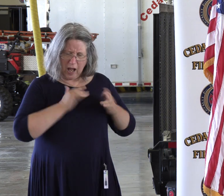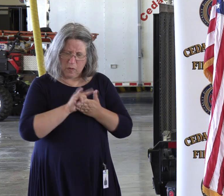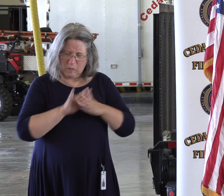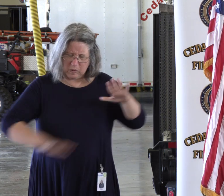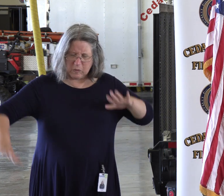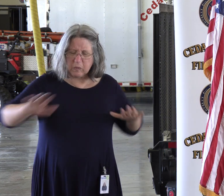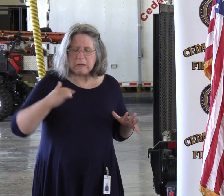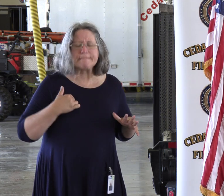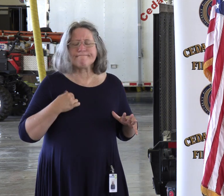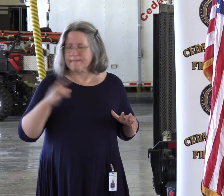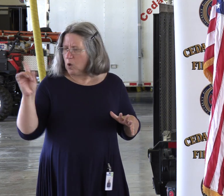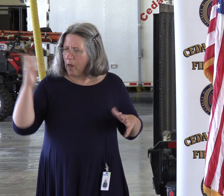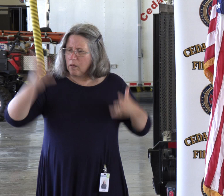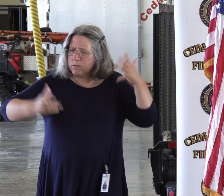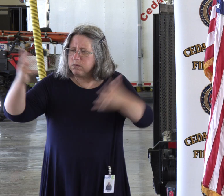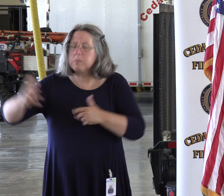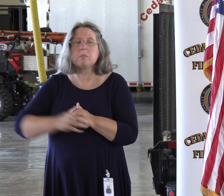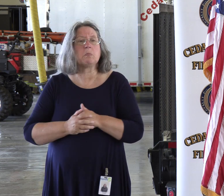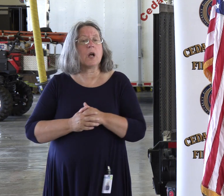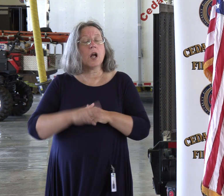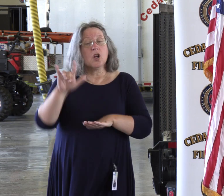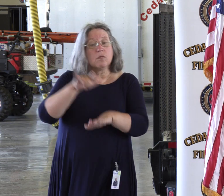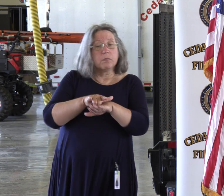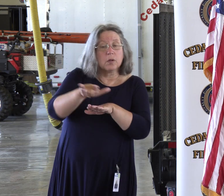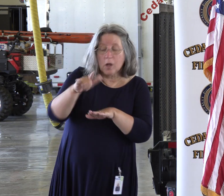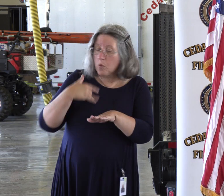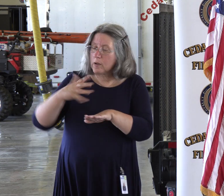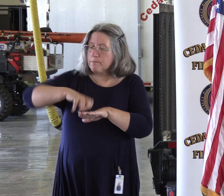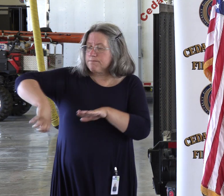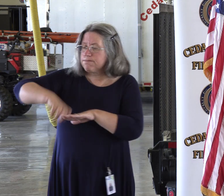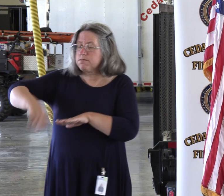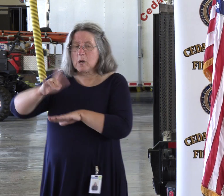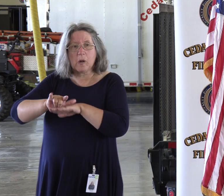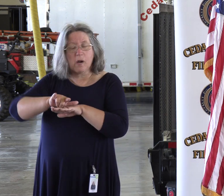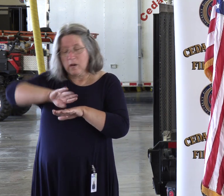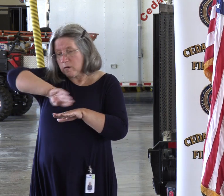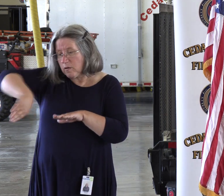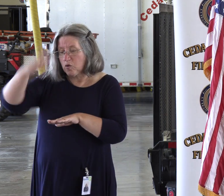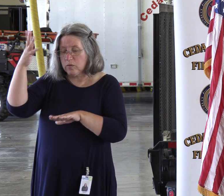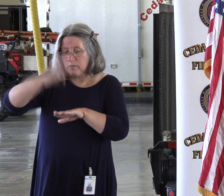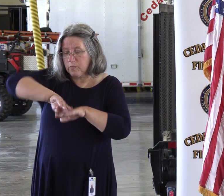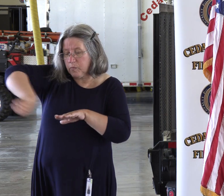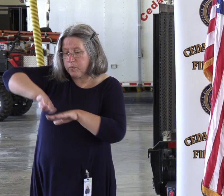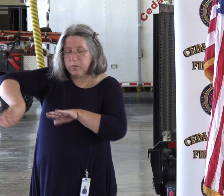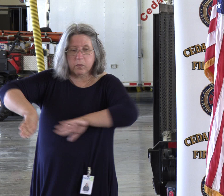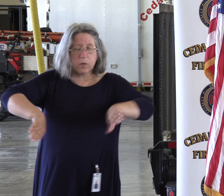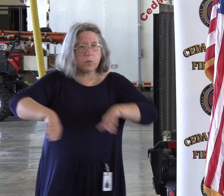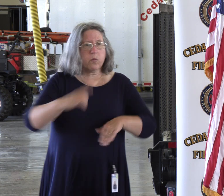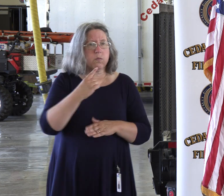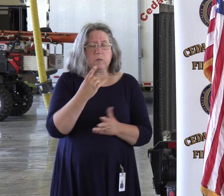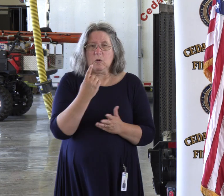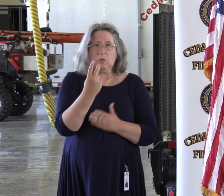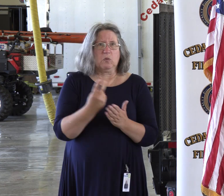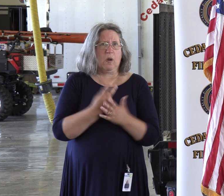Debris was removed from our main runway, and operations were restored within an hour after the storm. In fact, about